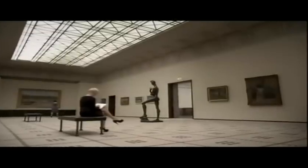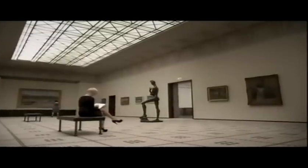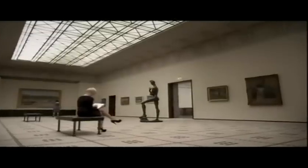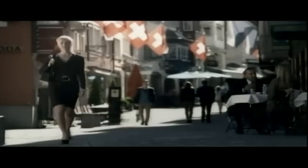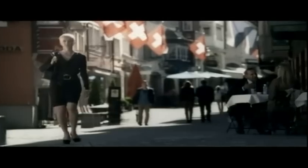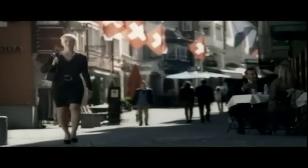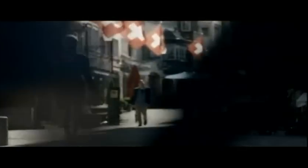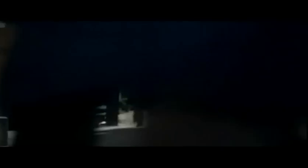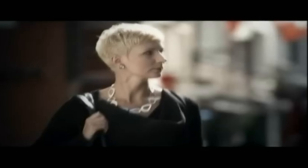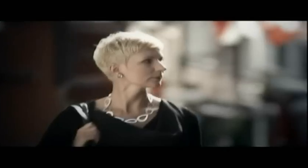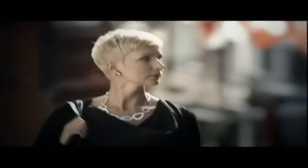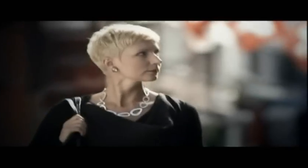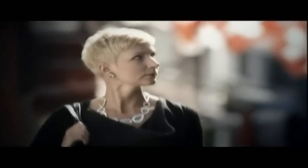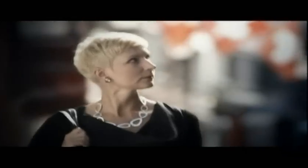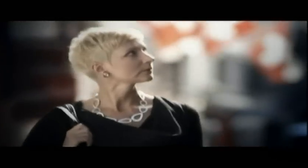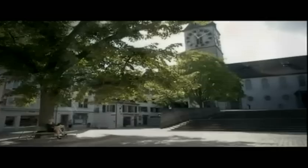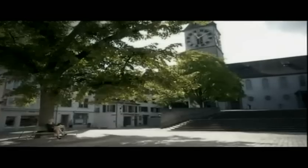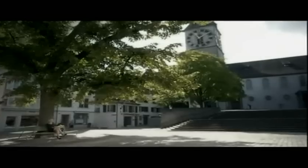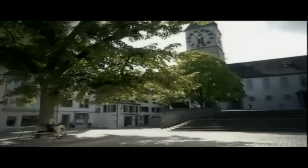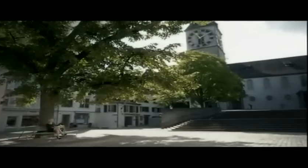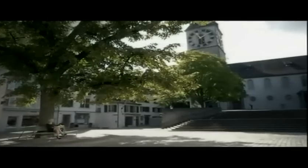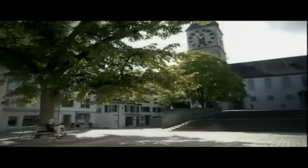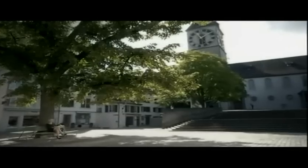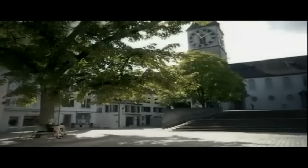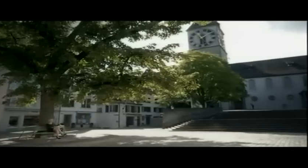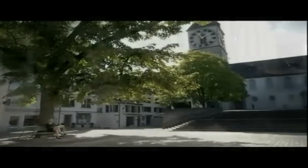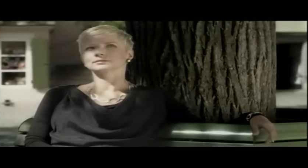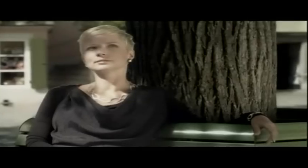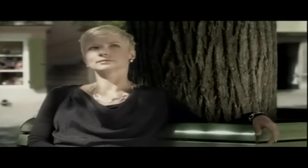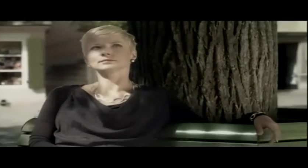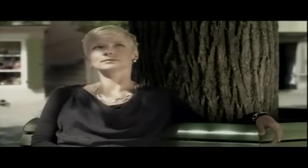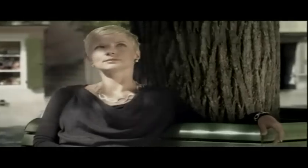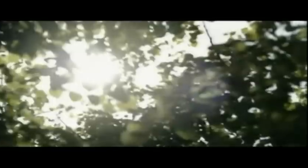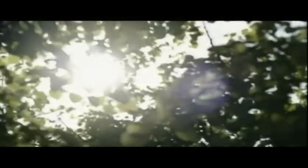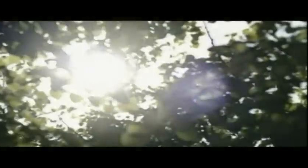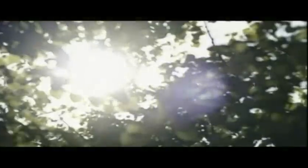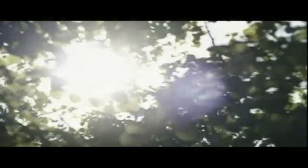I love coming to Zurich. I find inspiration on every corner.